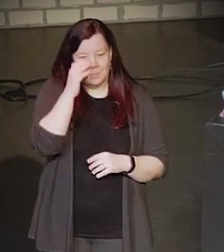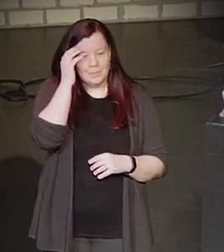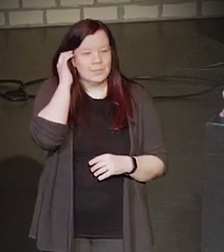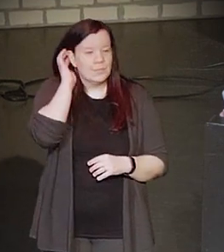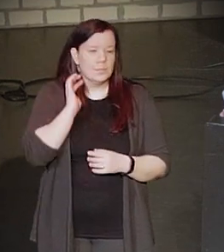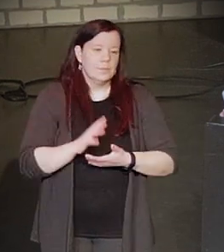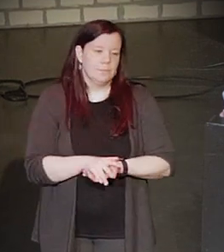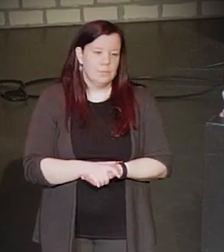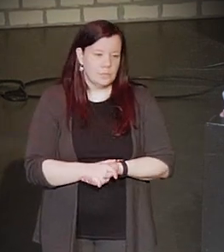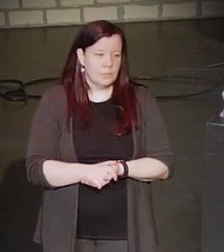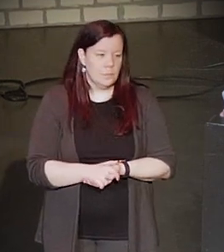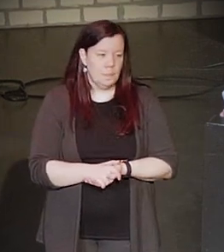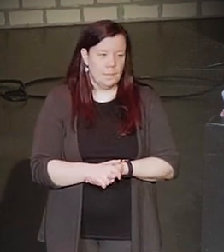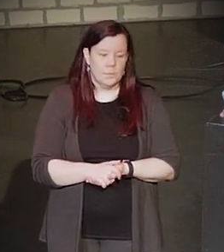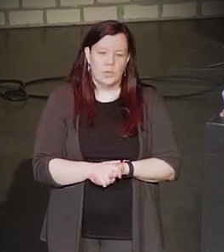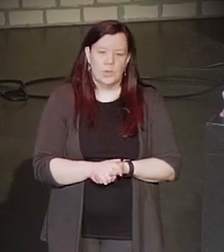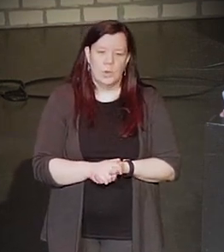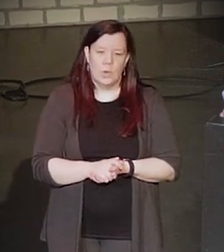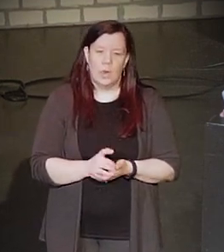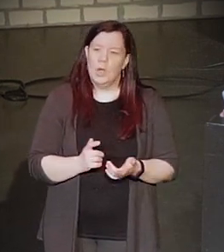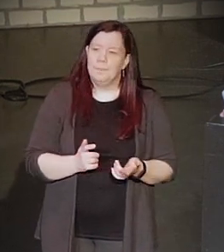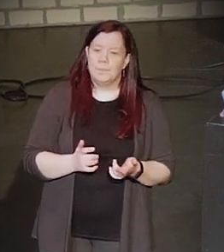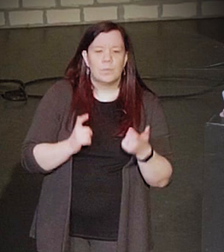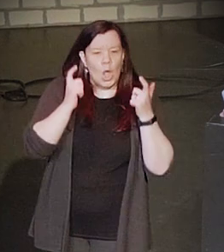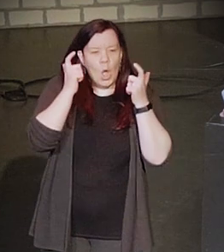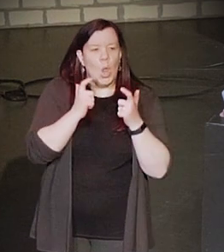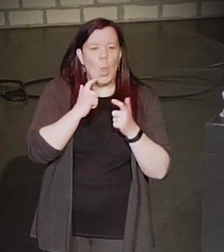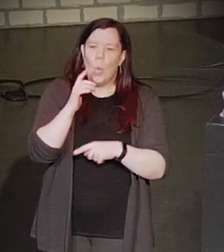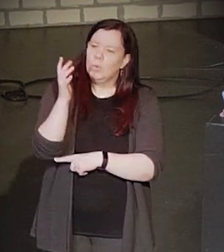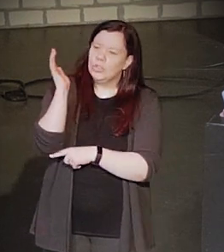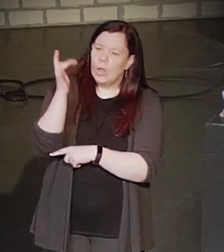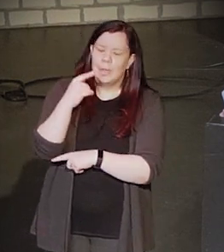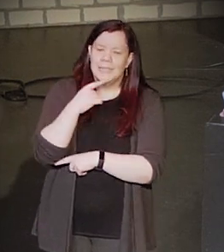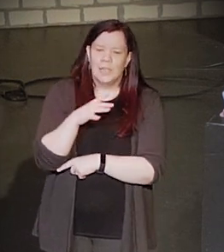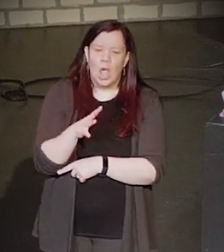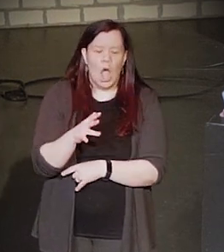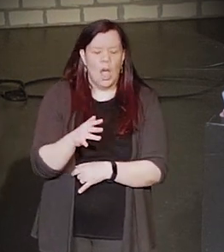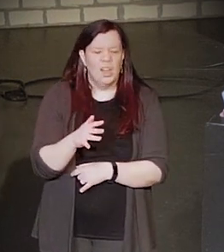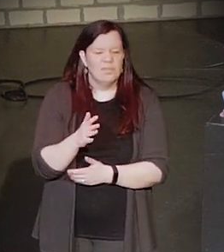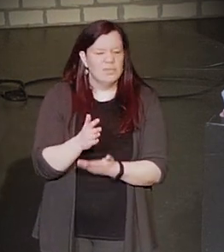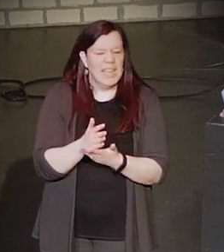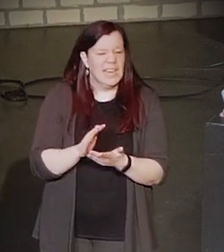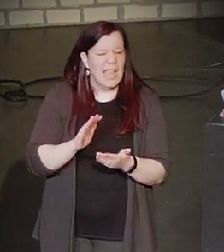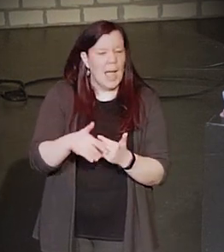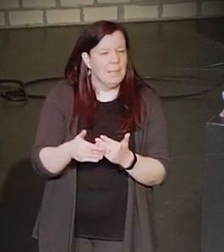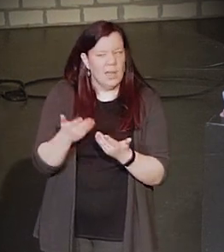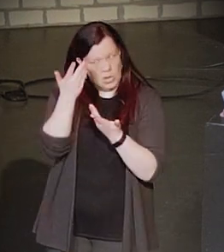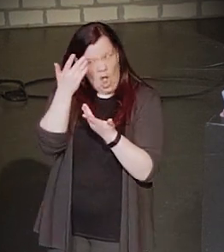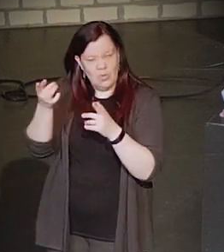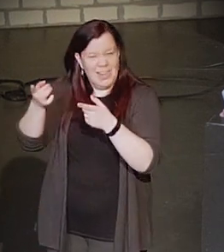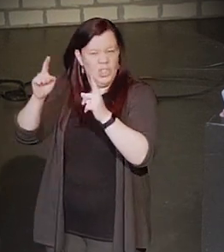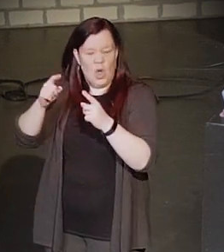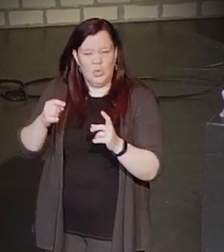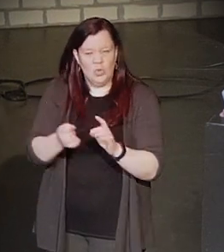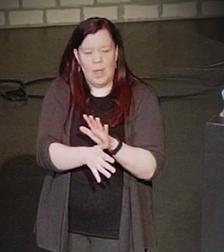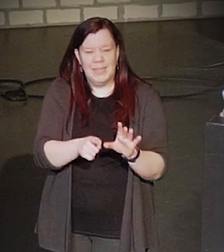Now, a lot of scholars have claimed that this is not about, this case was not really about whether Socrates honored new gods or not, or corrupted the young